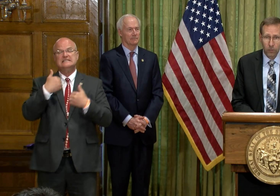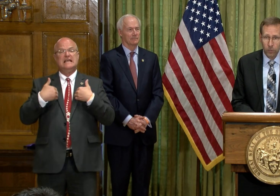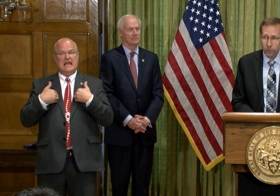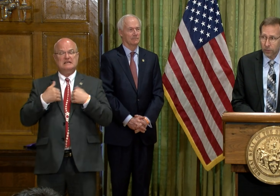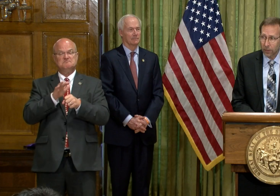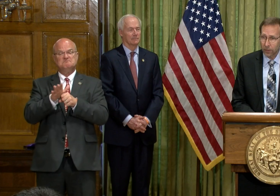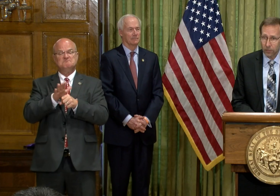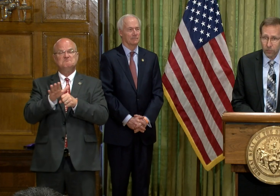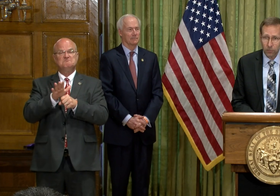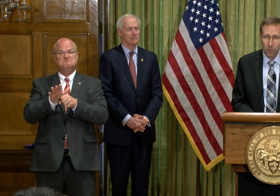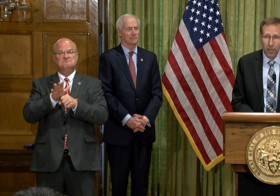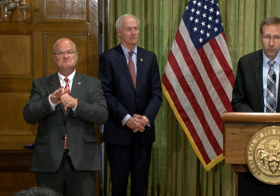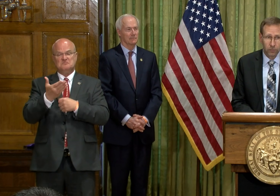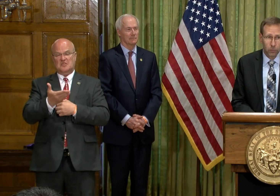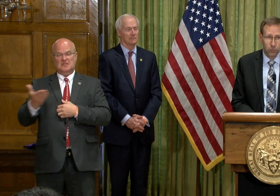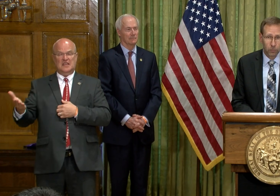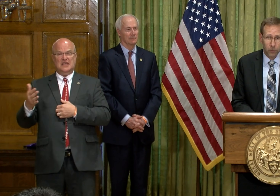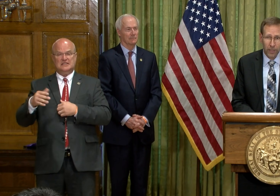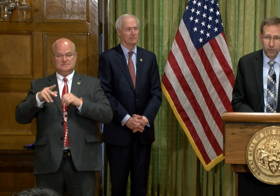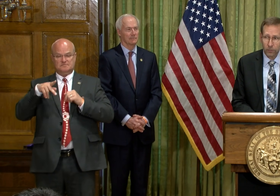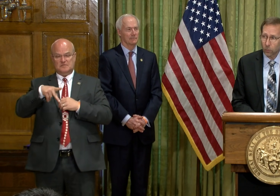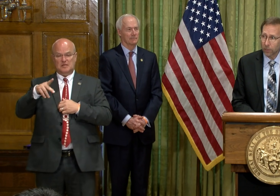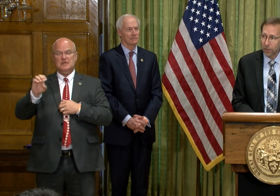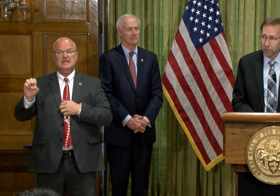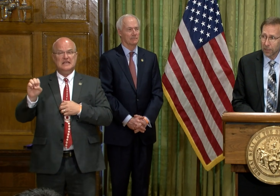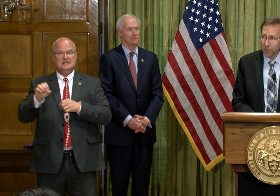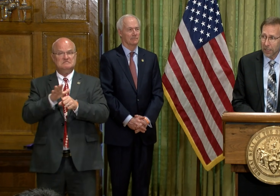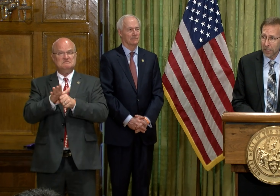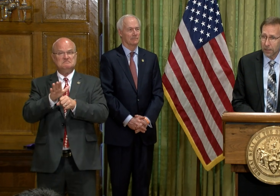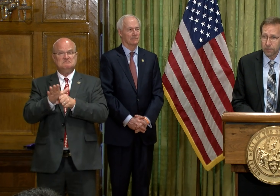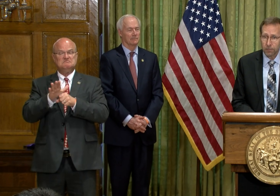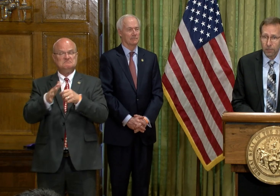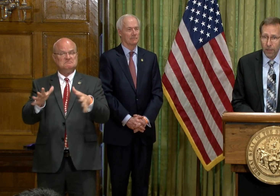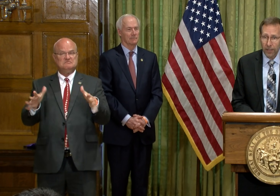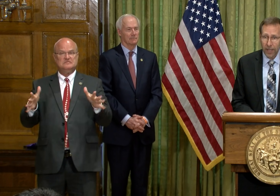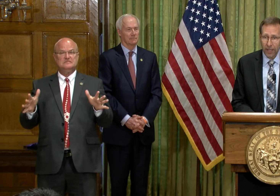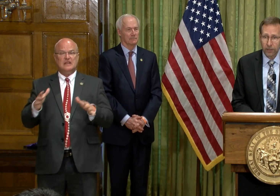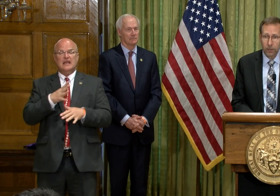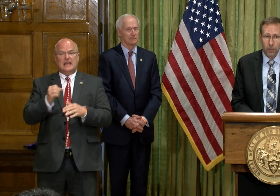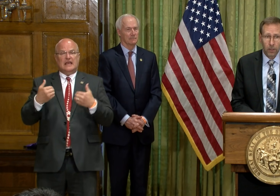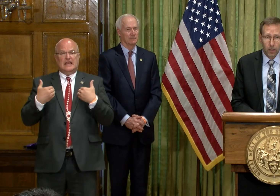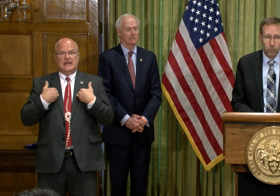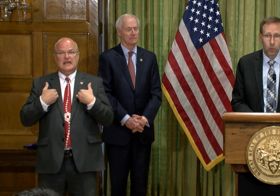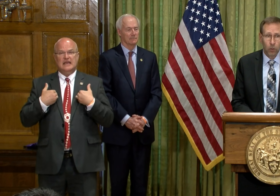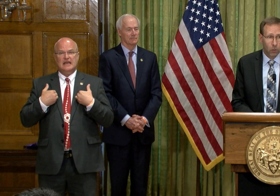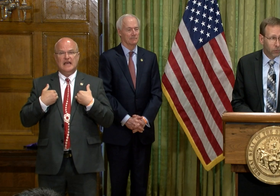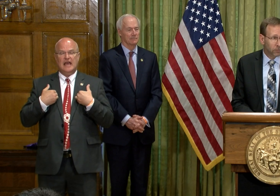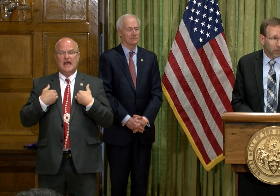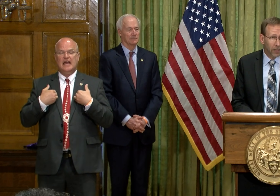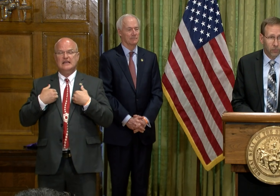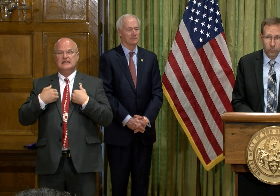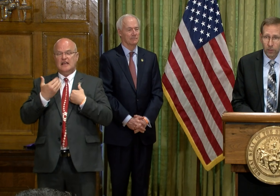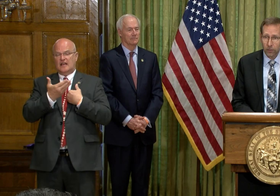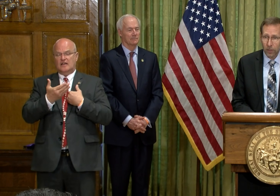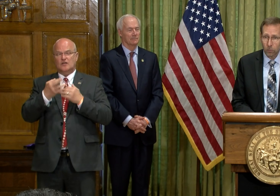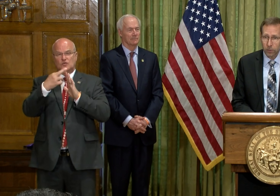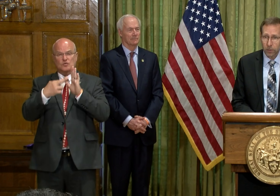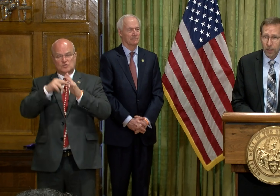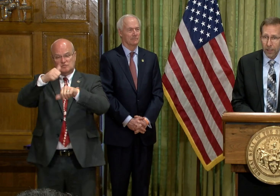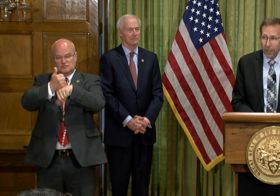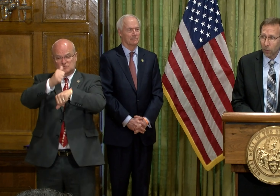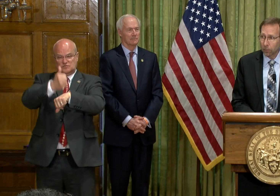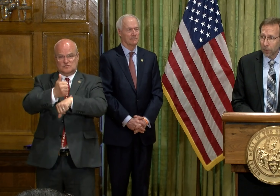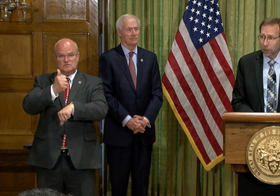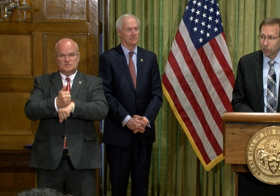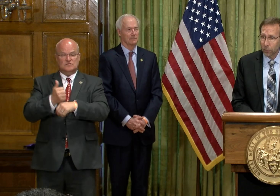had adequate supplies of personal protective equipment, PPE, and had protocols in place that